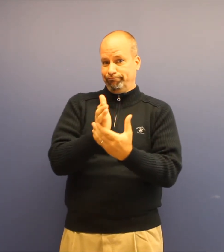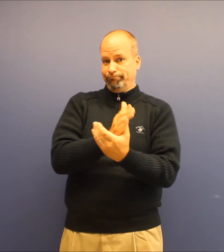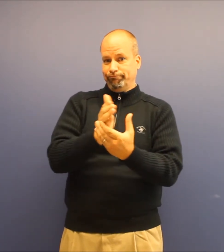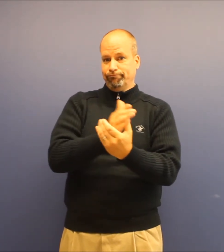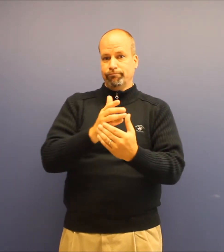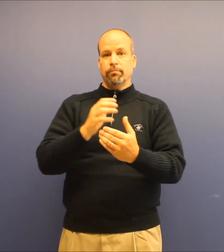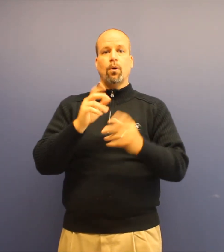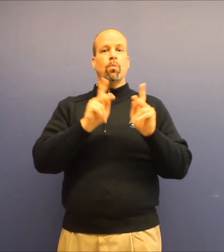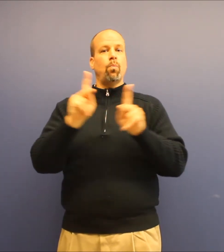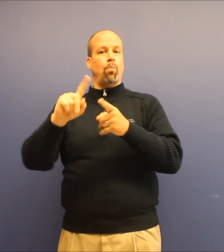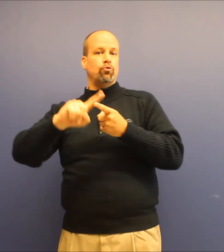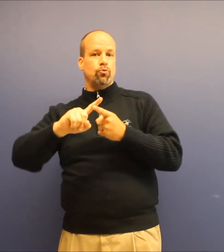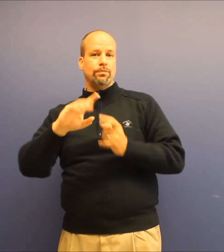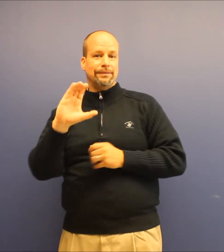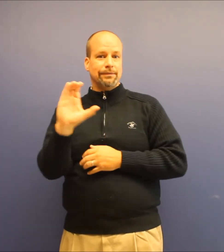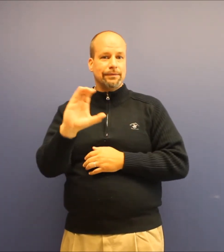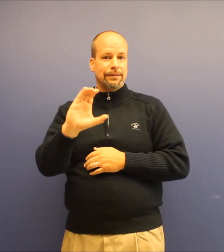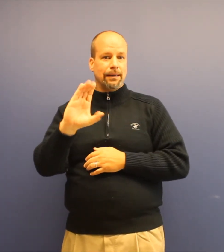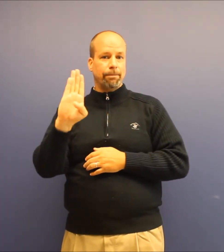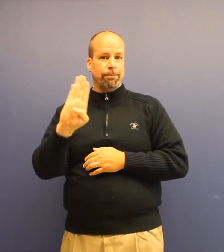years, according to the CBO.